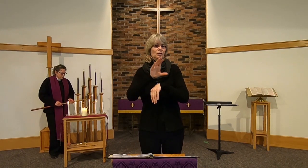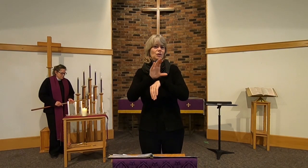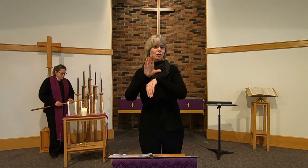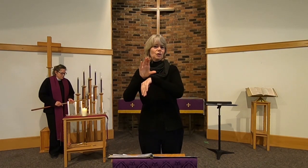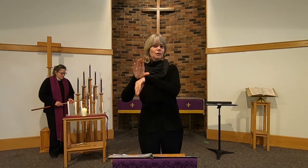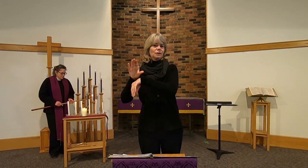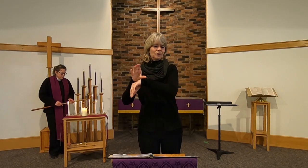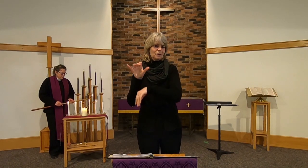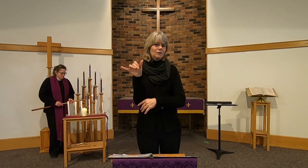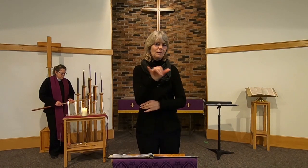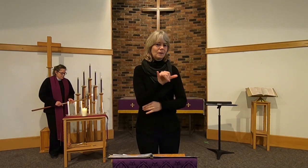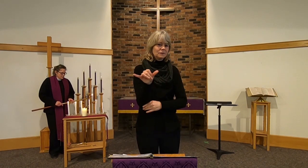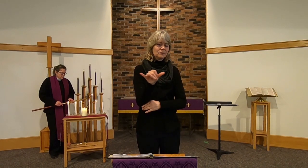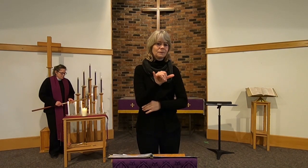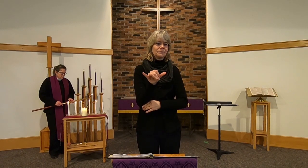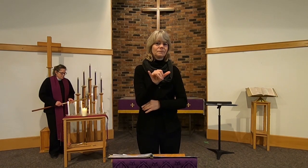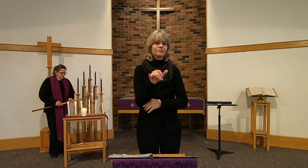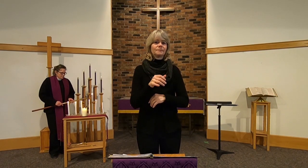churches.